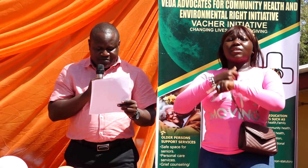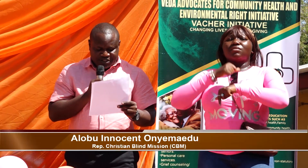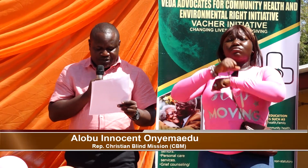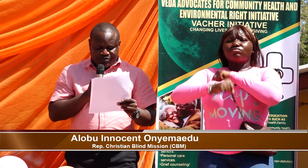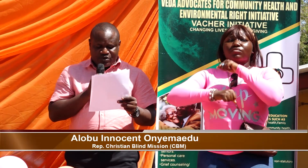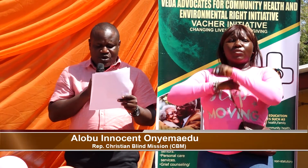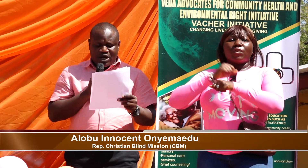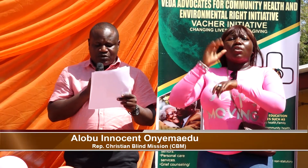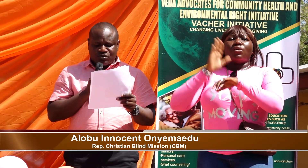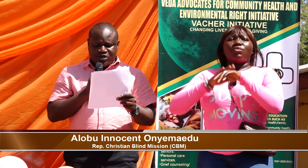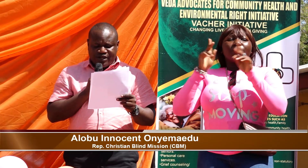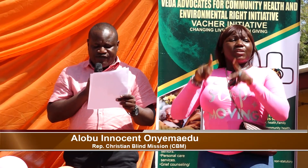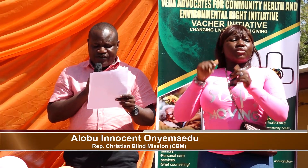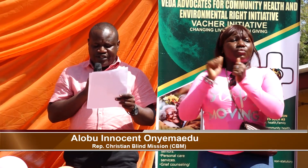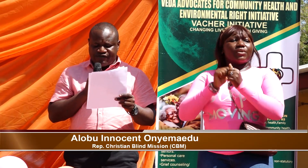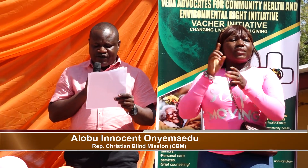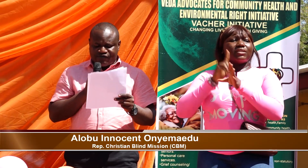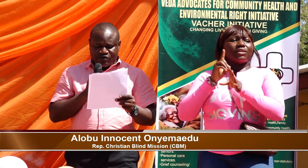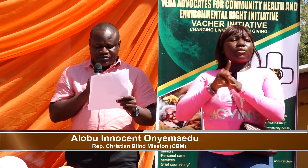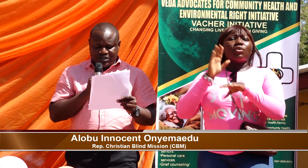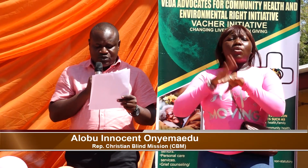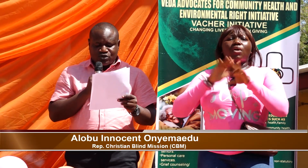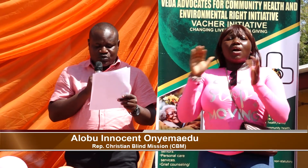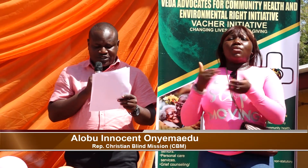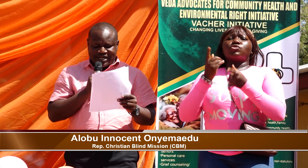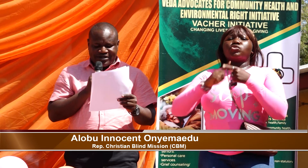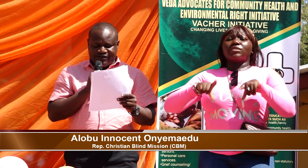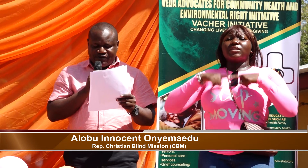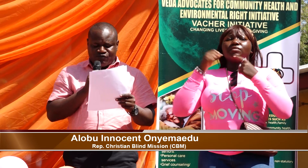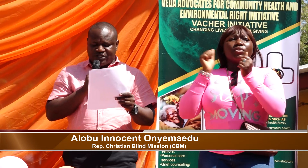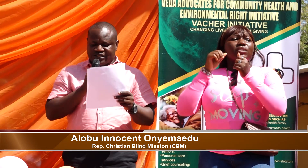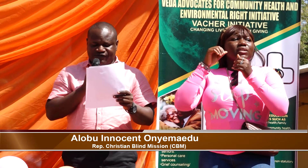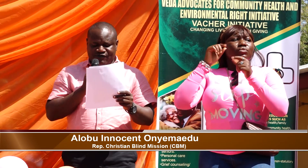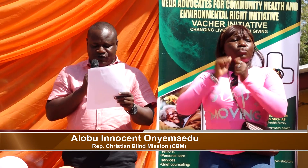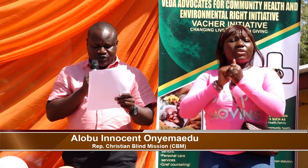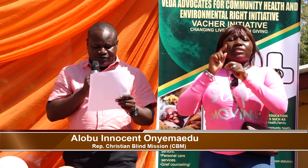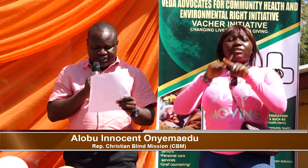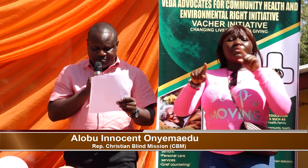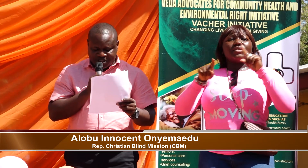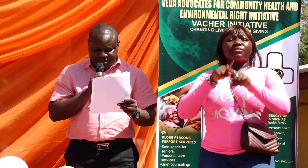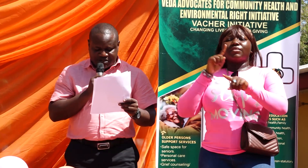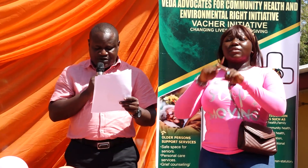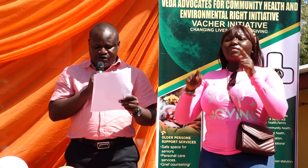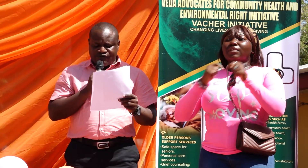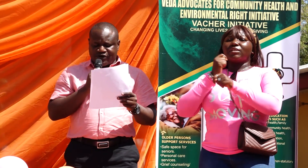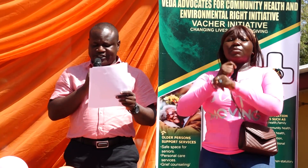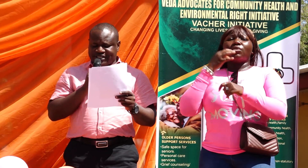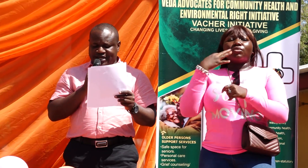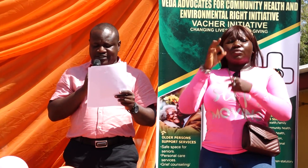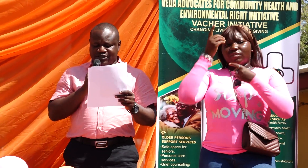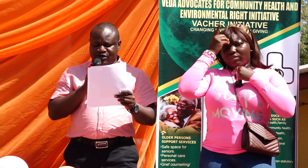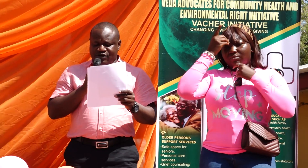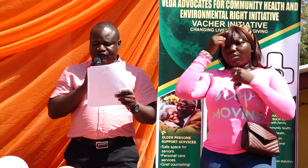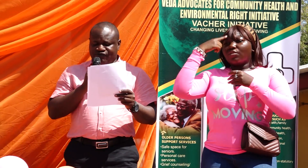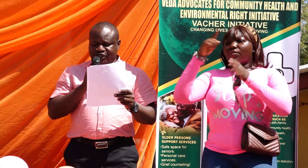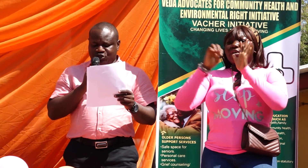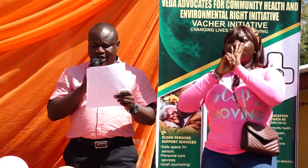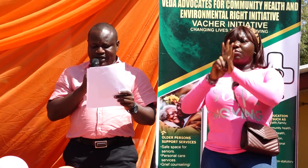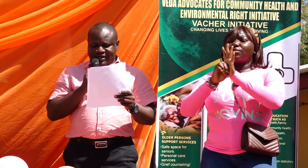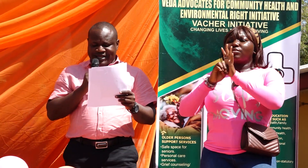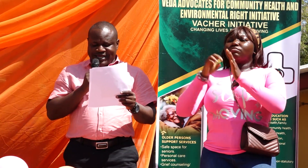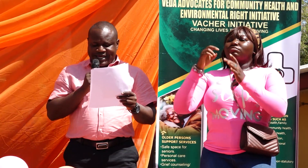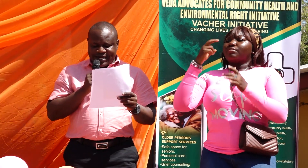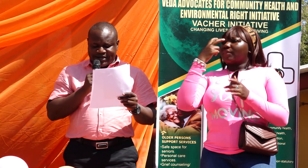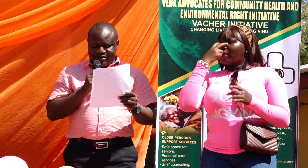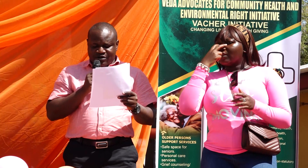with disability, on how to live in different forms, those ones that are living in different kinds of disability. For instance,